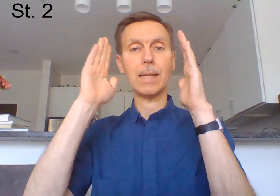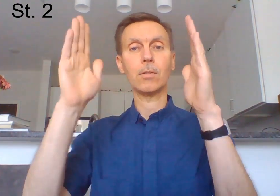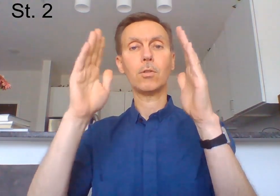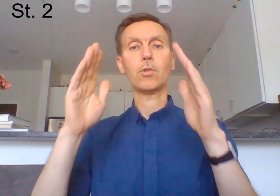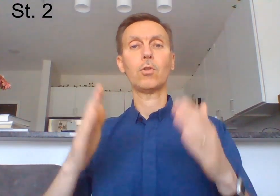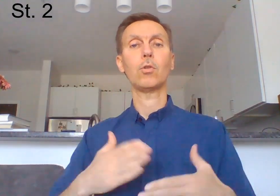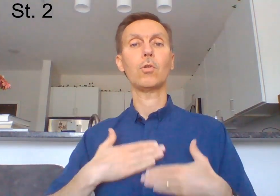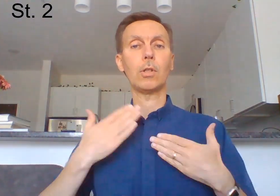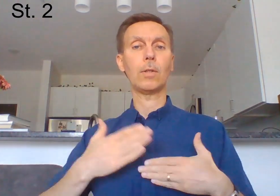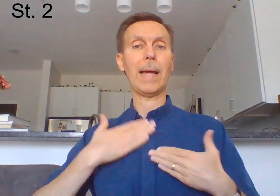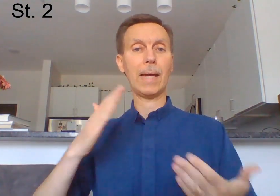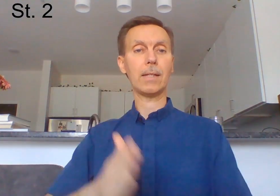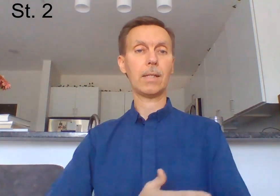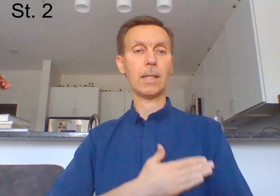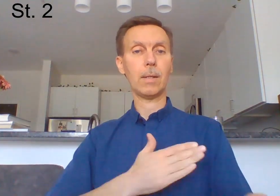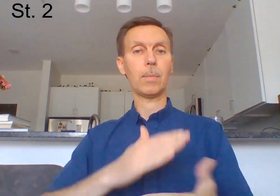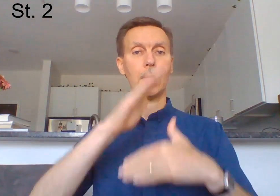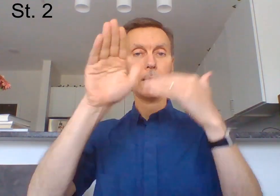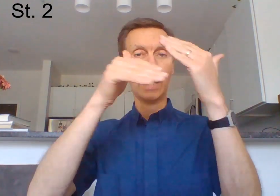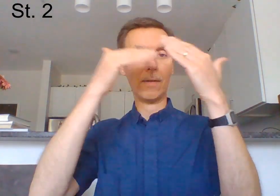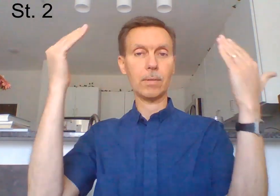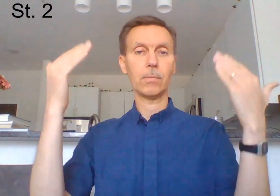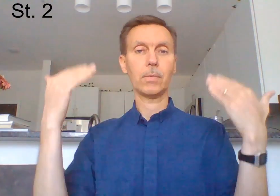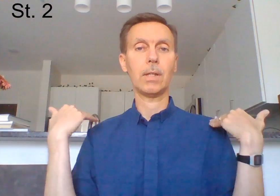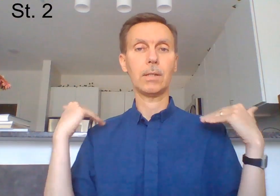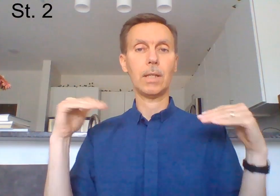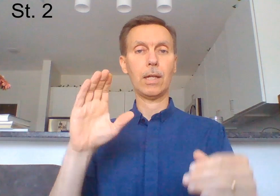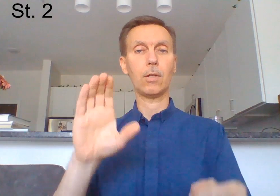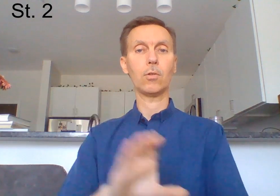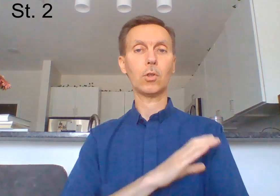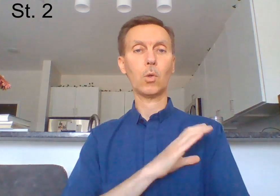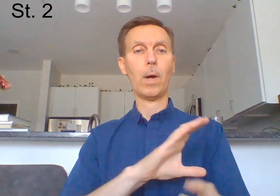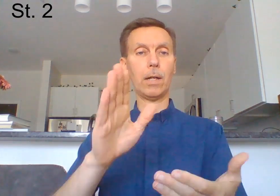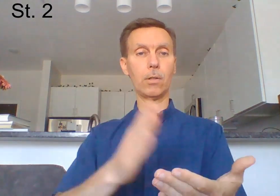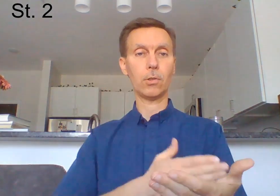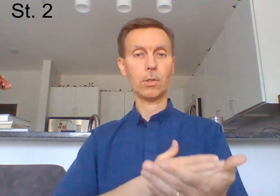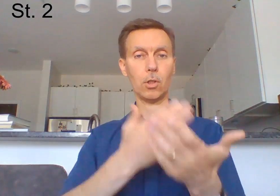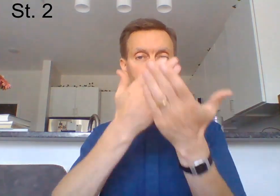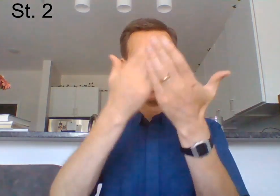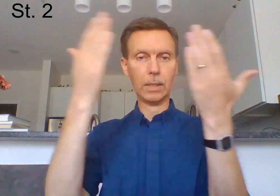Attend to the glad hymn in heaven that angel choirs are singing.